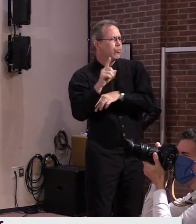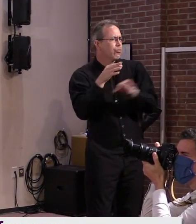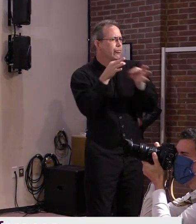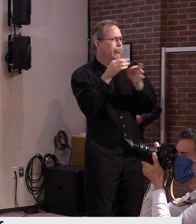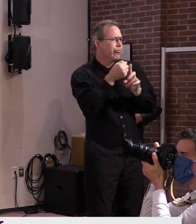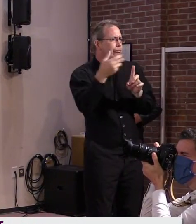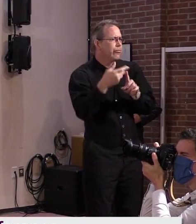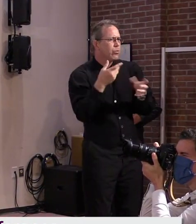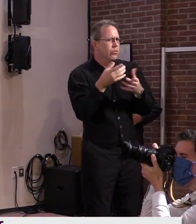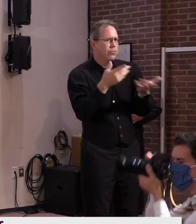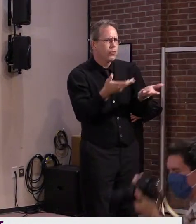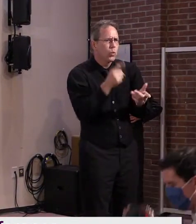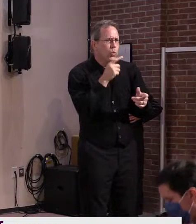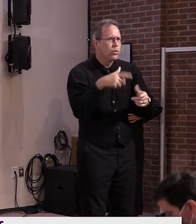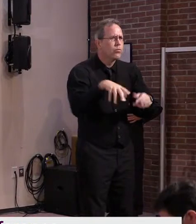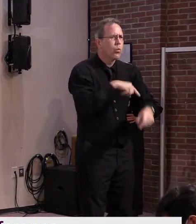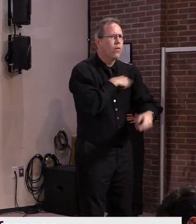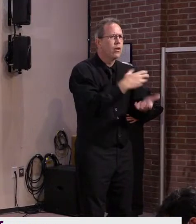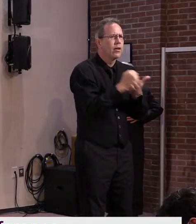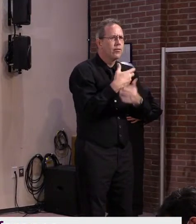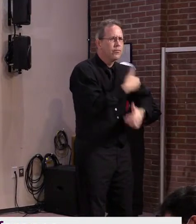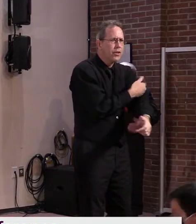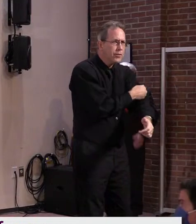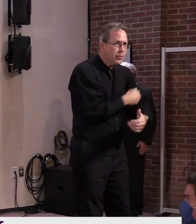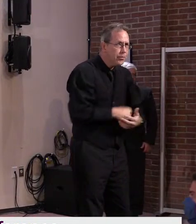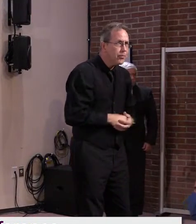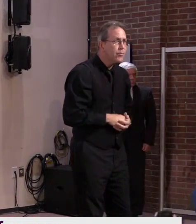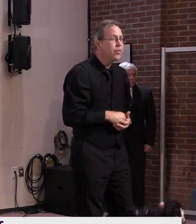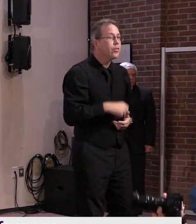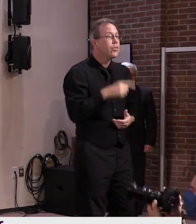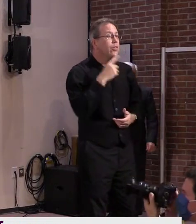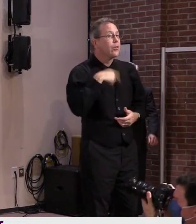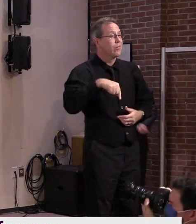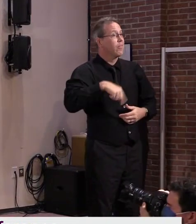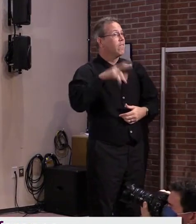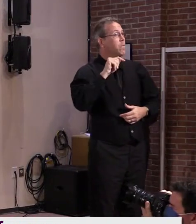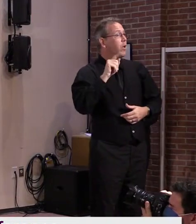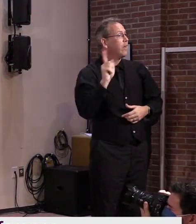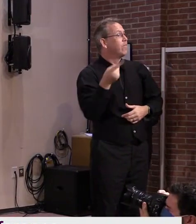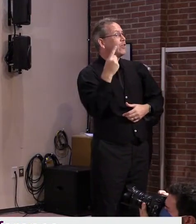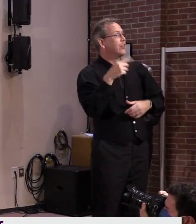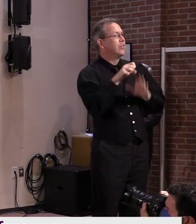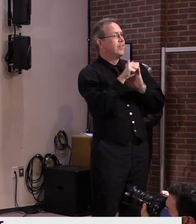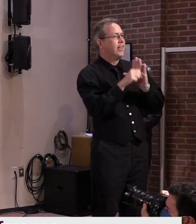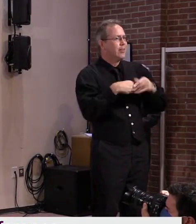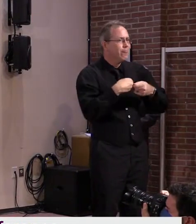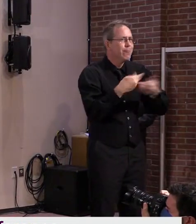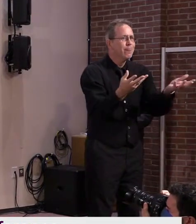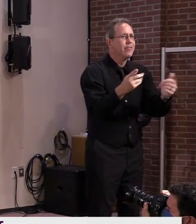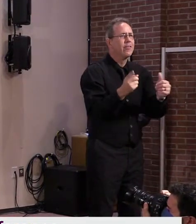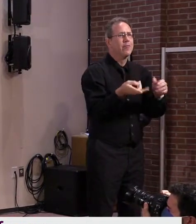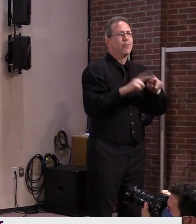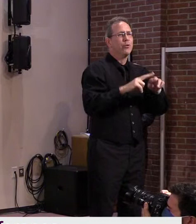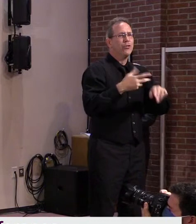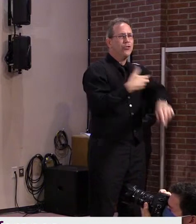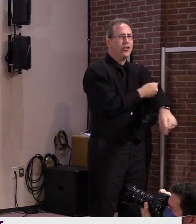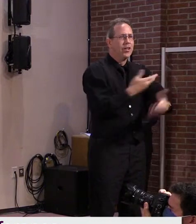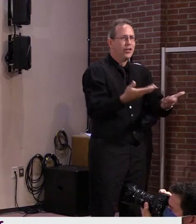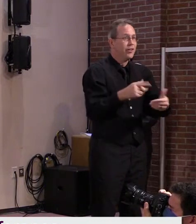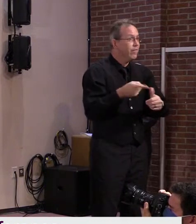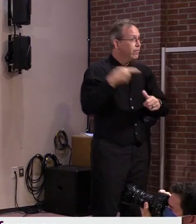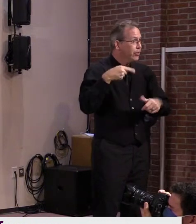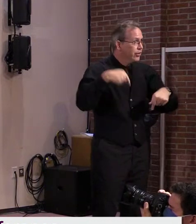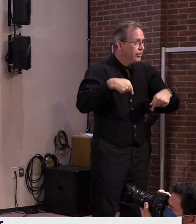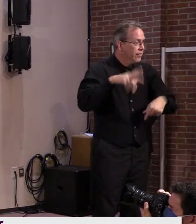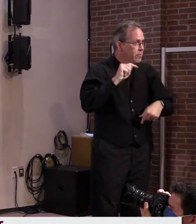not the first state, to relaunch mass vaccination clinics for boosters last Friday. We believe restarting